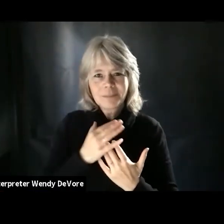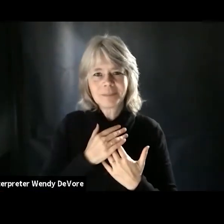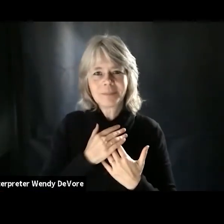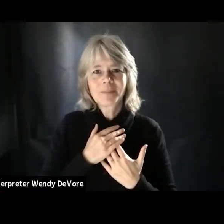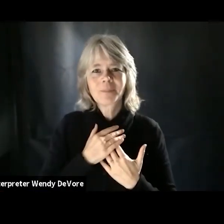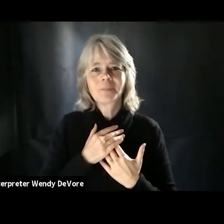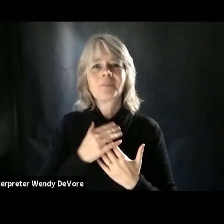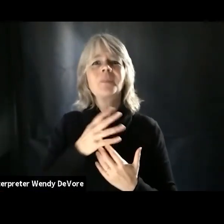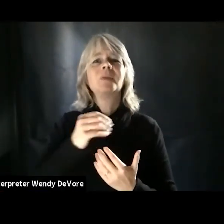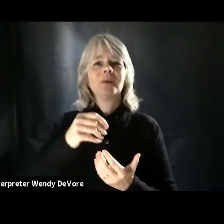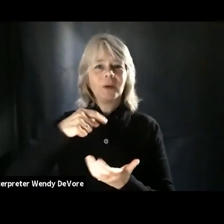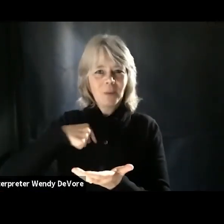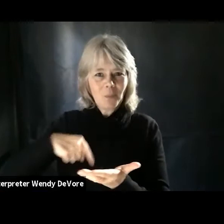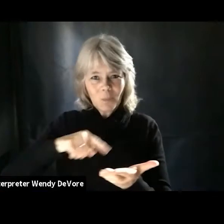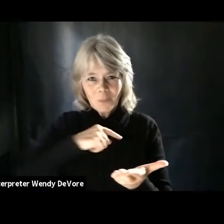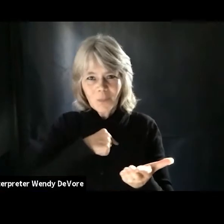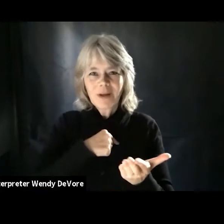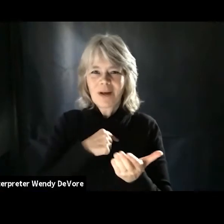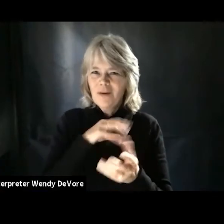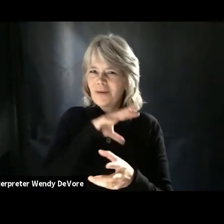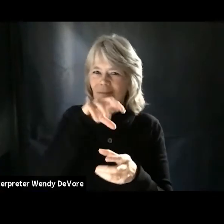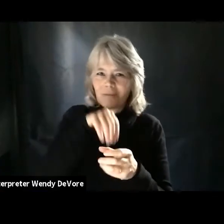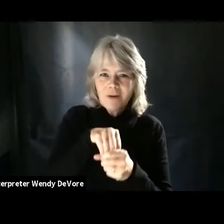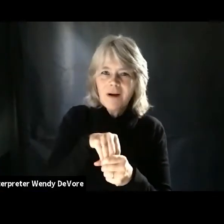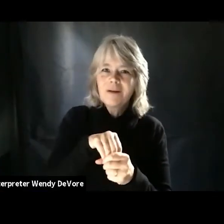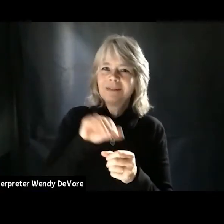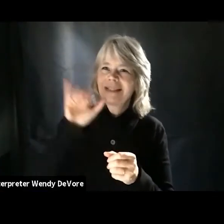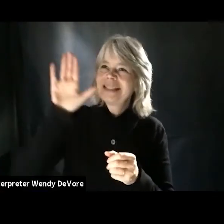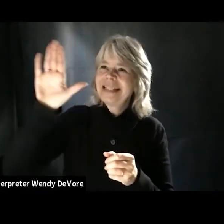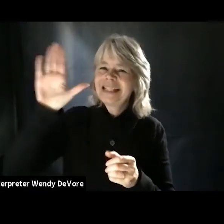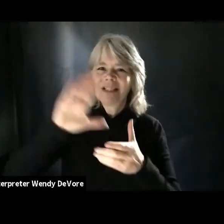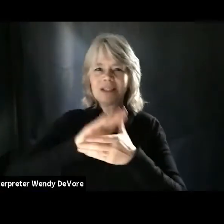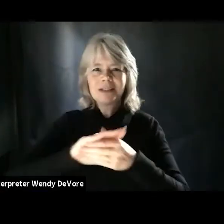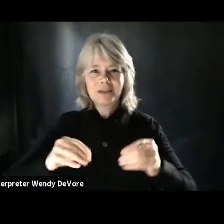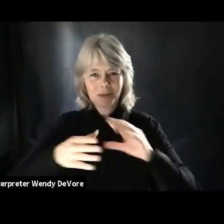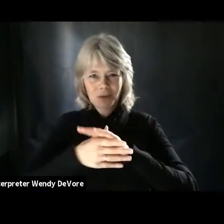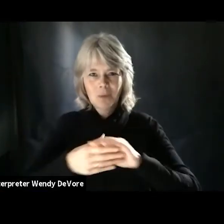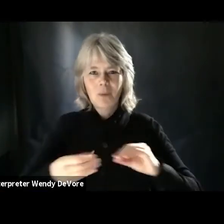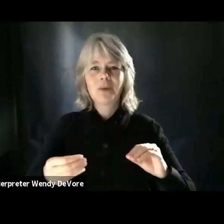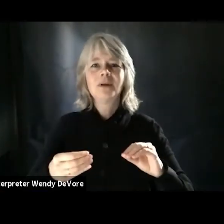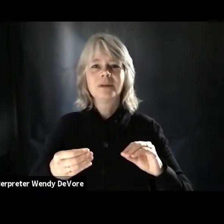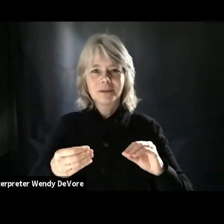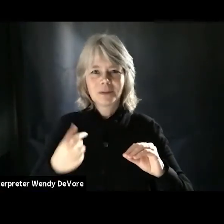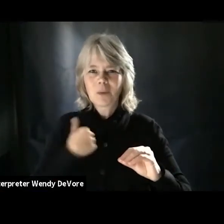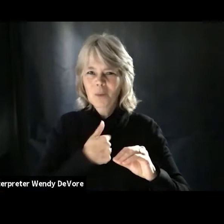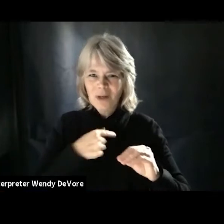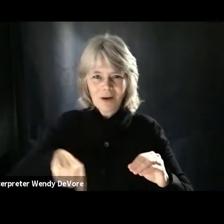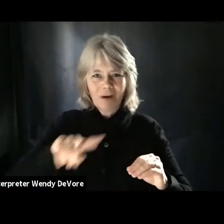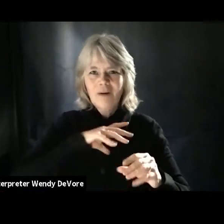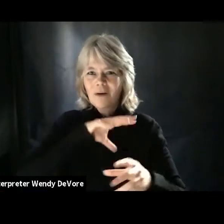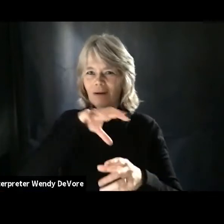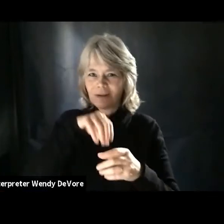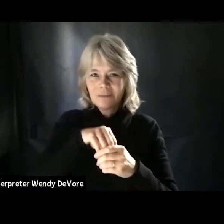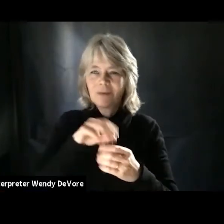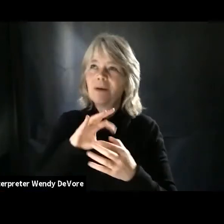And we all get to be part of that story. We are all part of God's story.